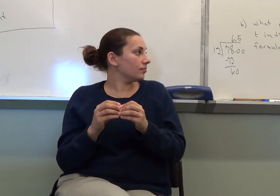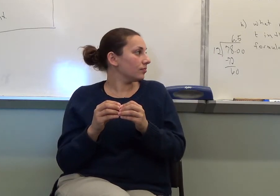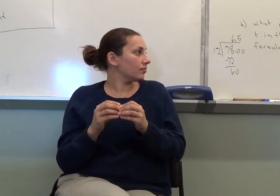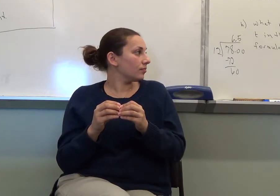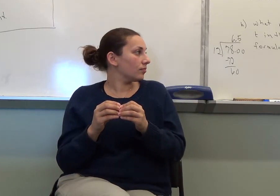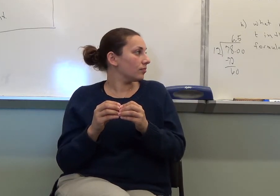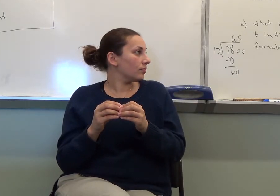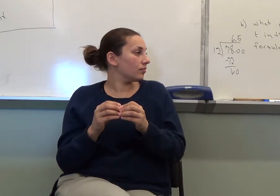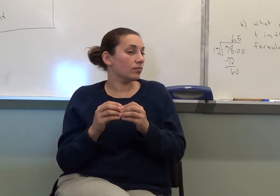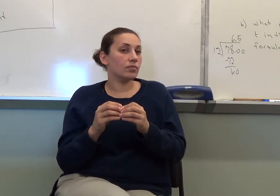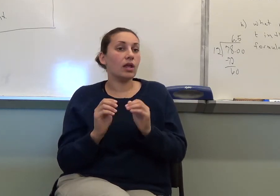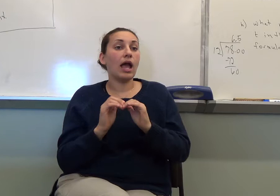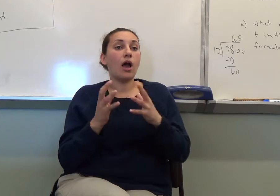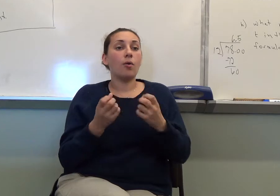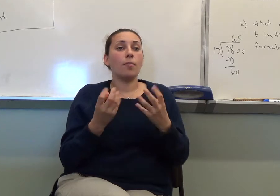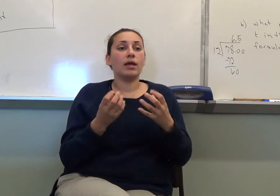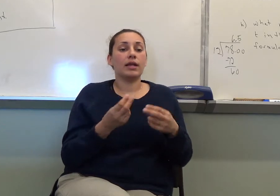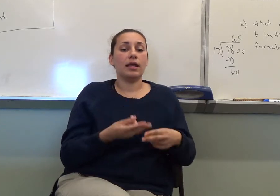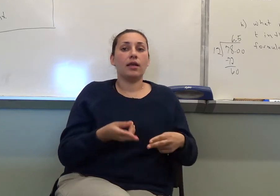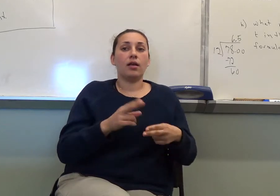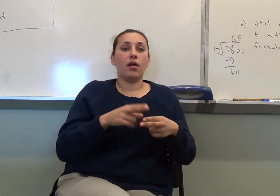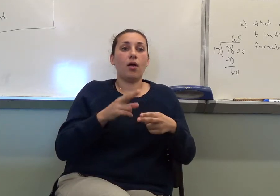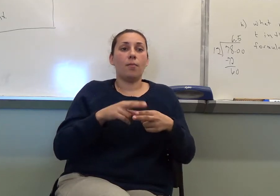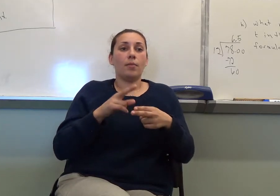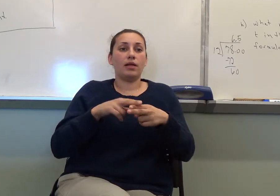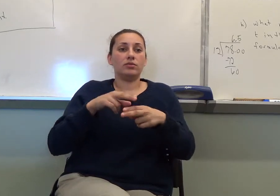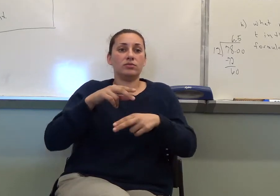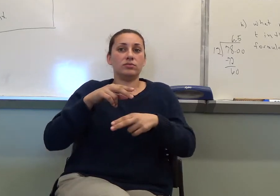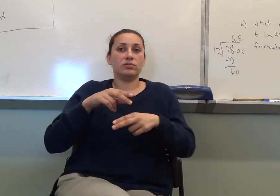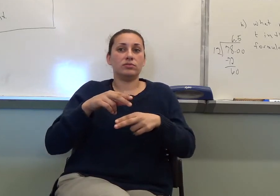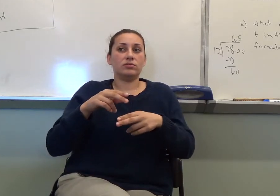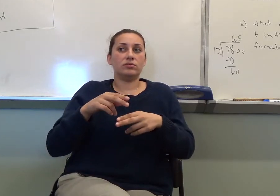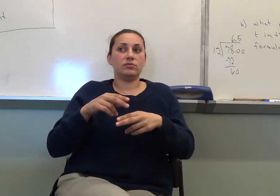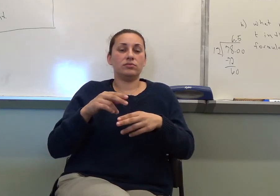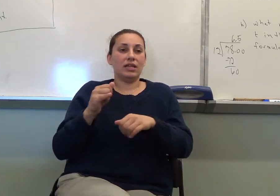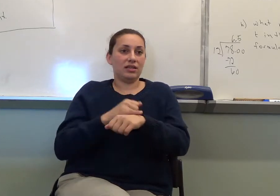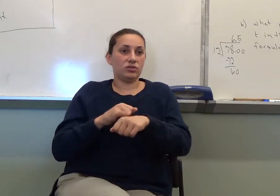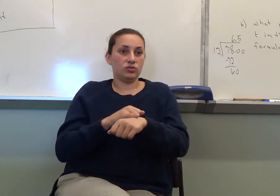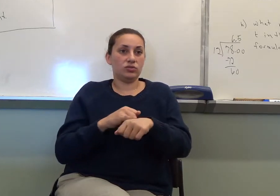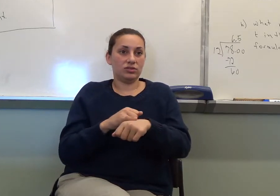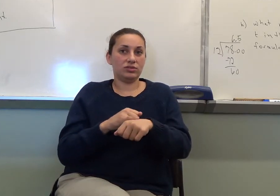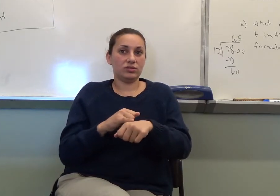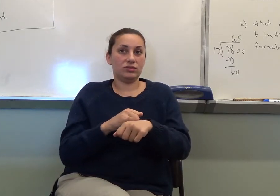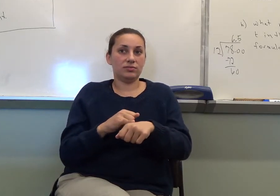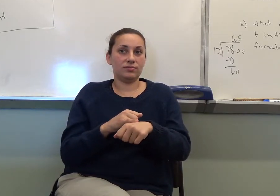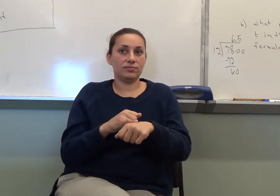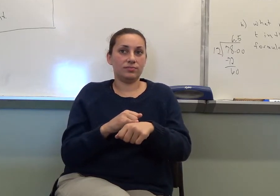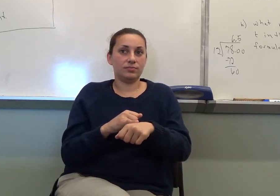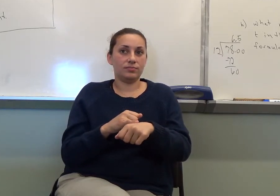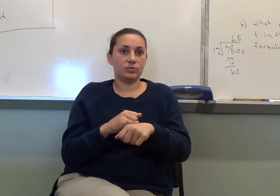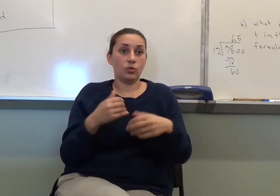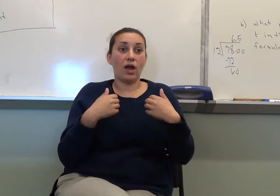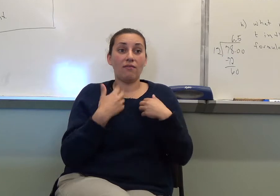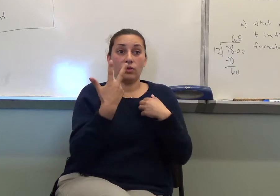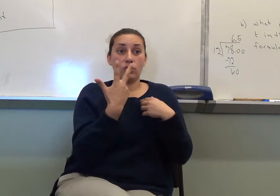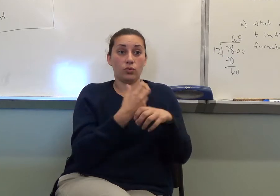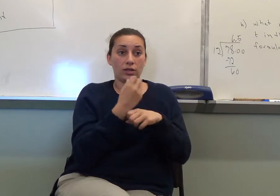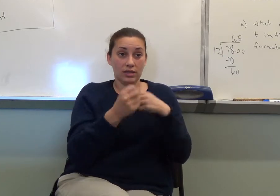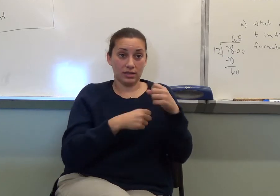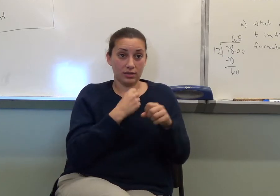The number of compounding periods per year. Okay? There are 3 years, but how many times are